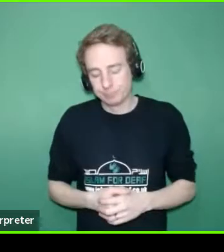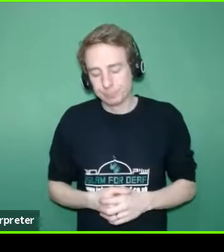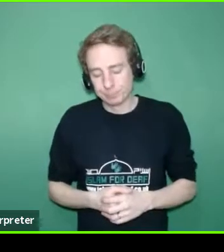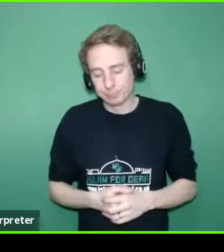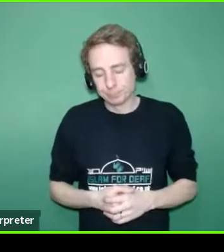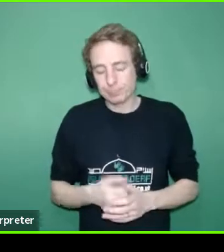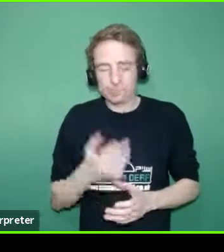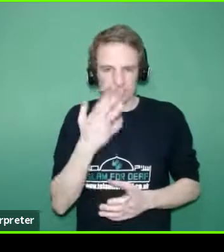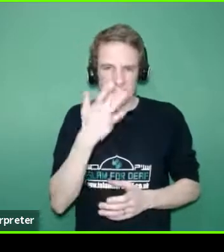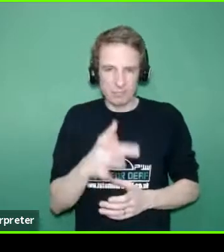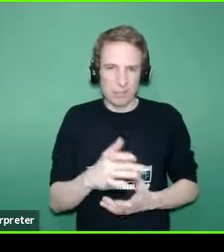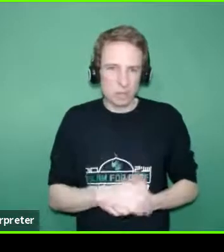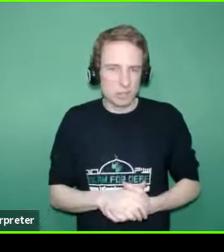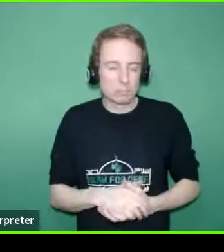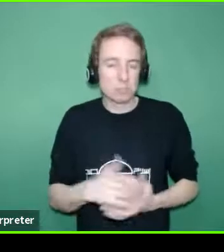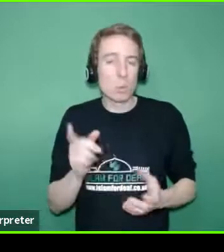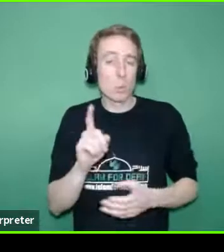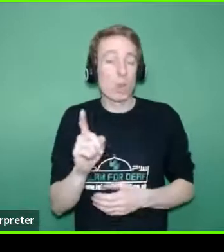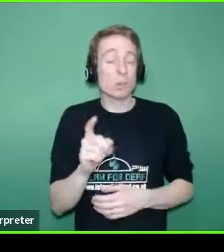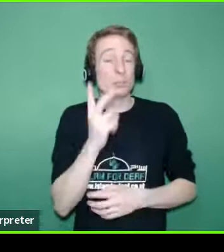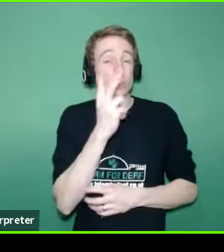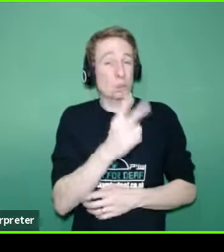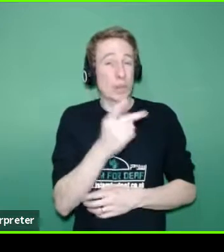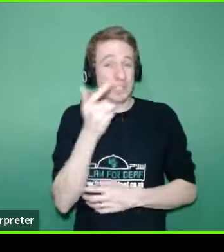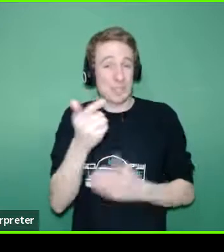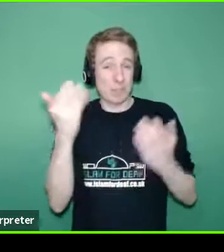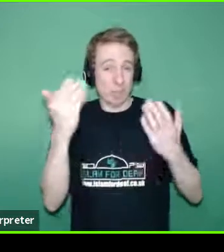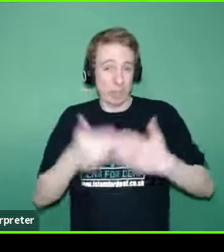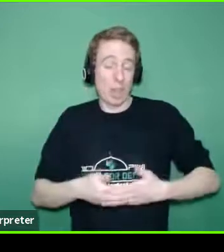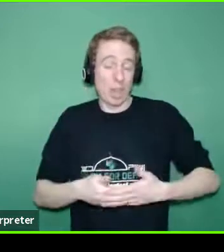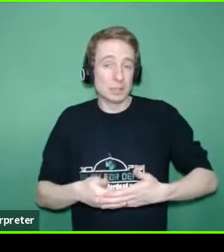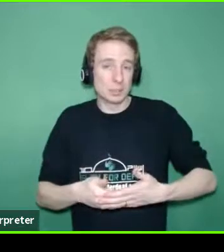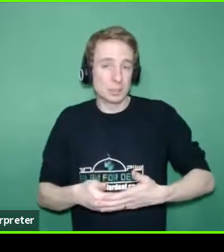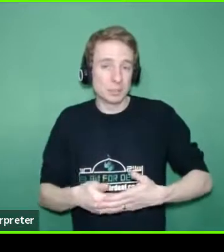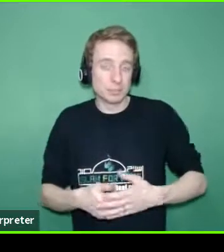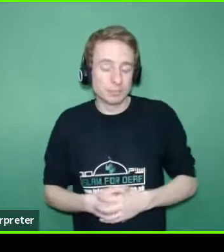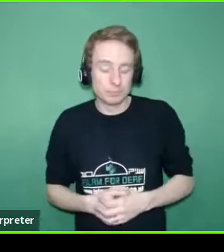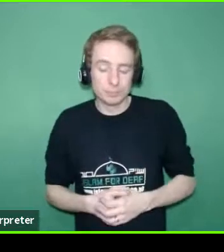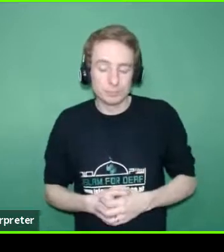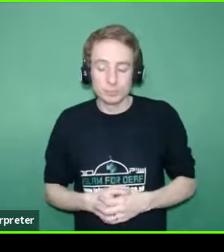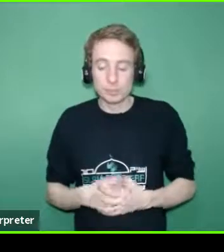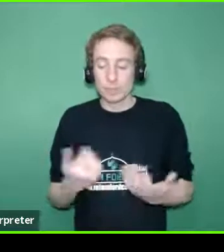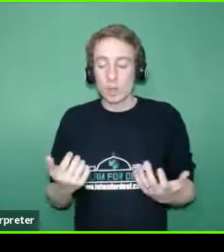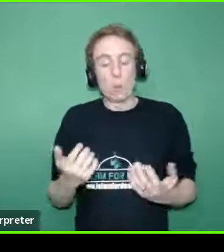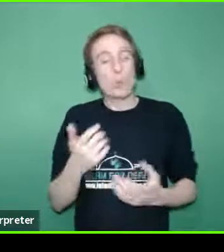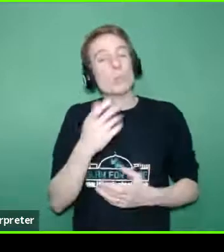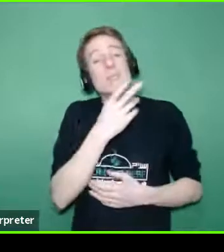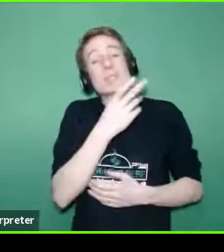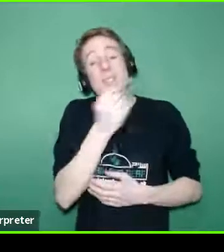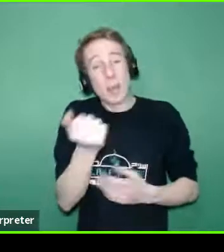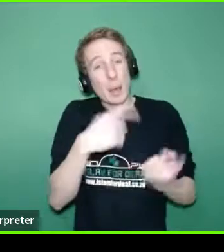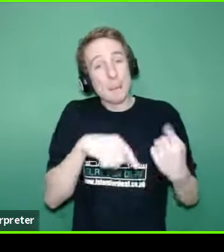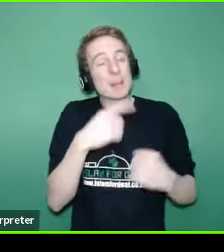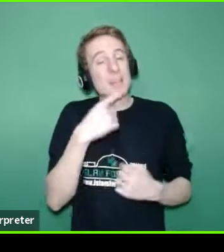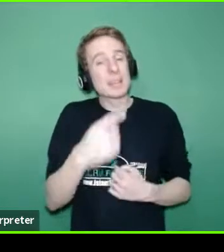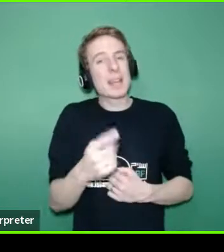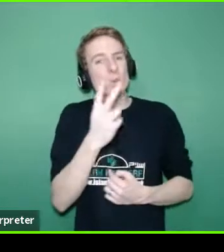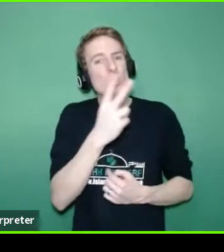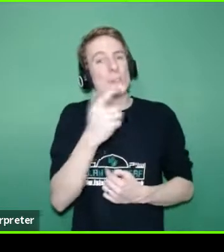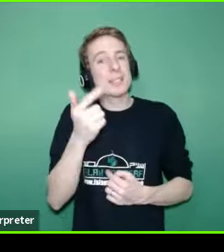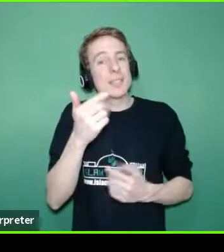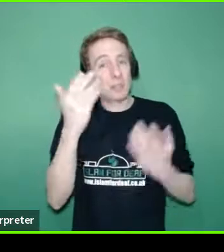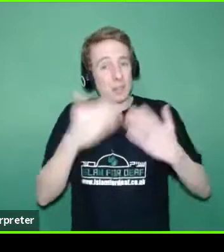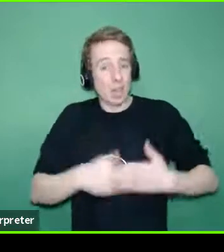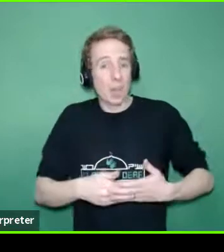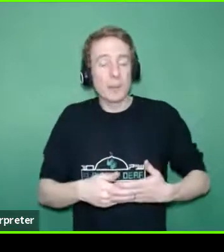that which they do on the 27th night of this month, where the people say that this was the time where the Prophet, peace and blessings be